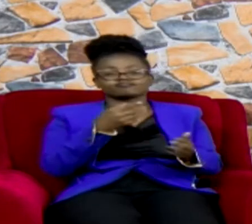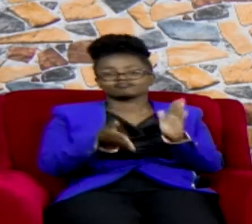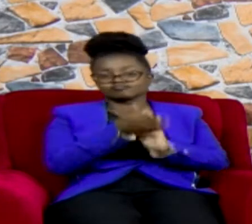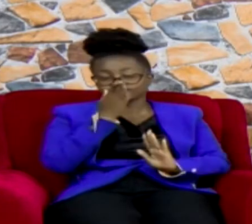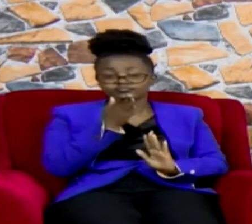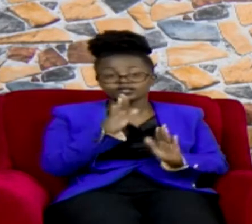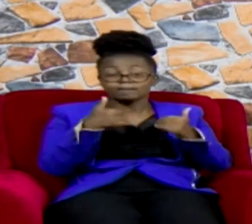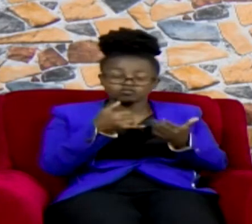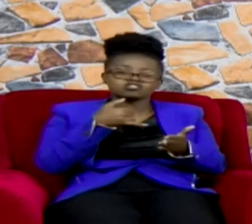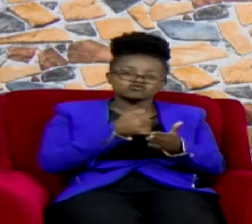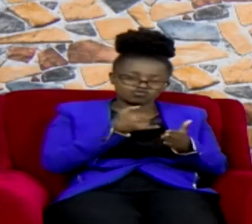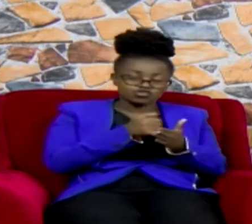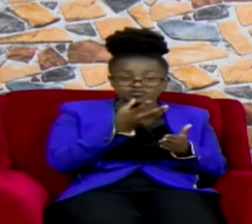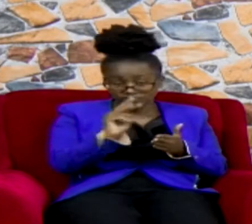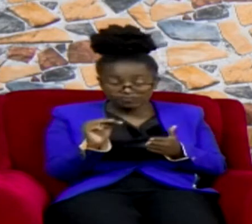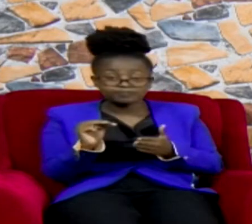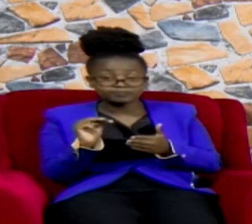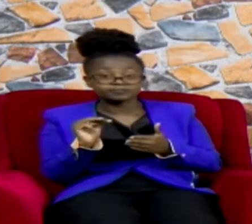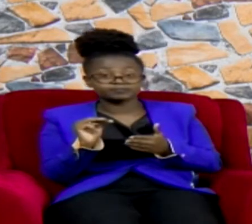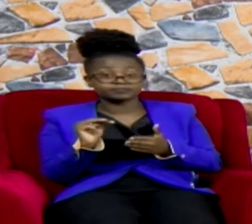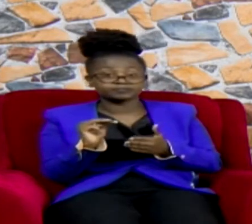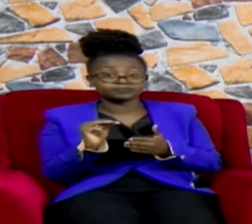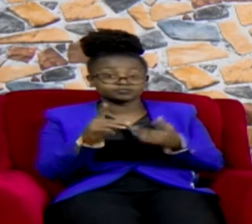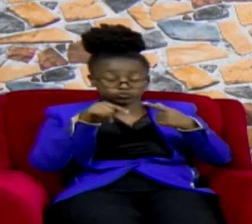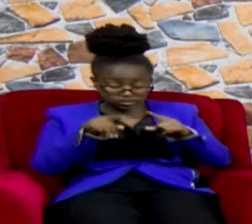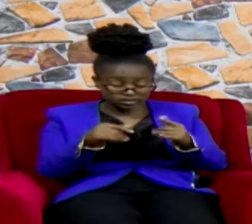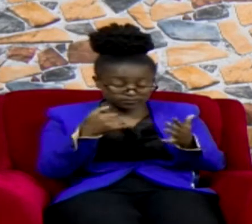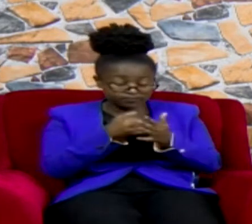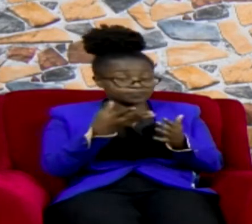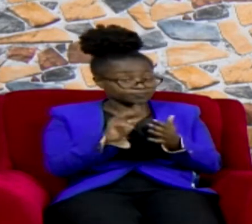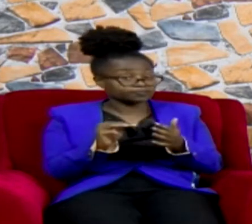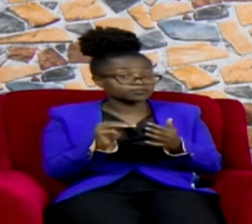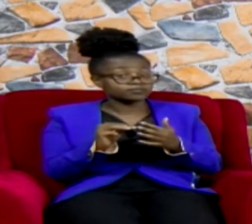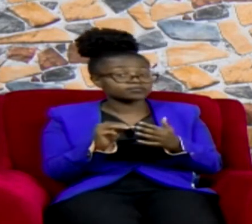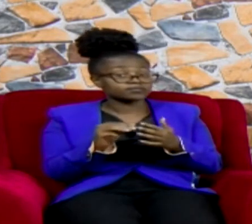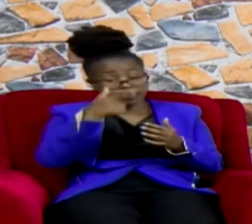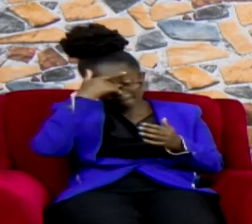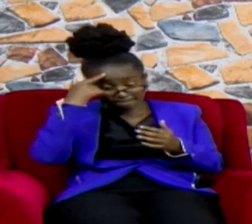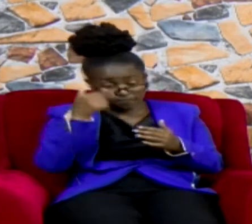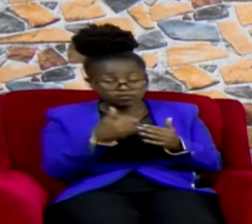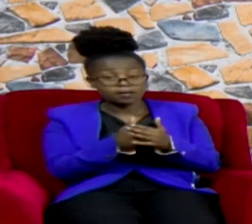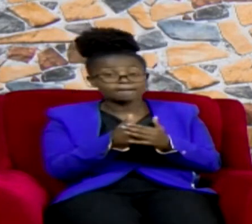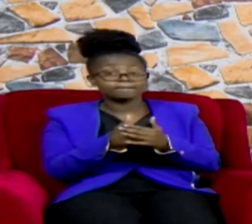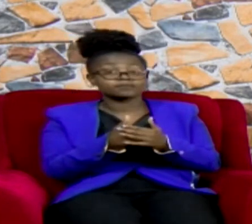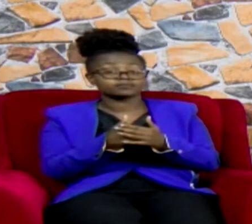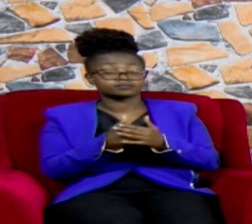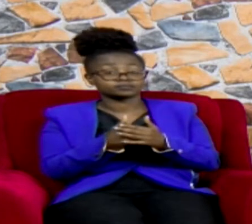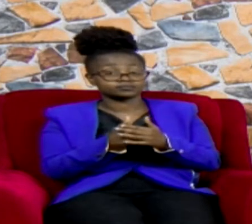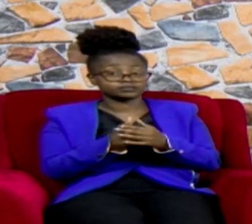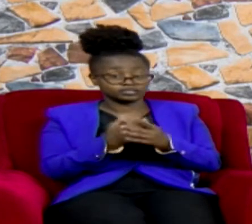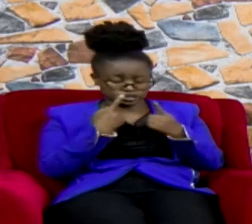about engaging them. It's about engaging them. And as you engage them, because even before they